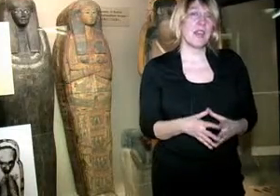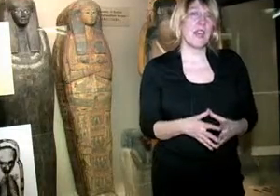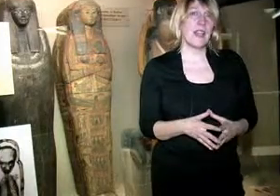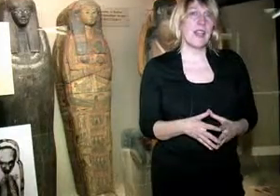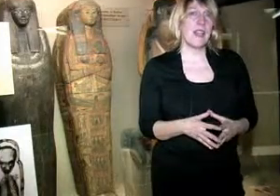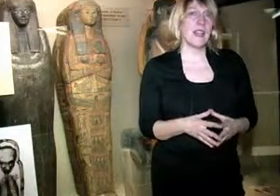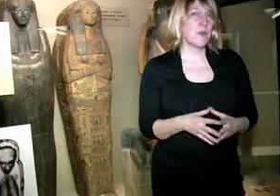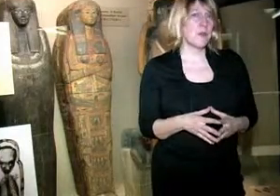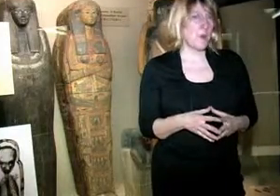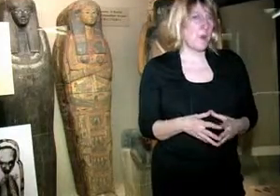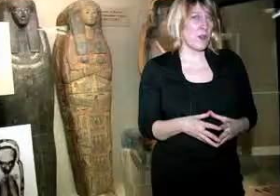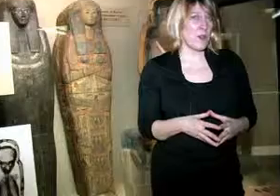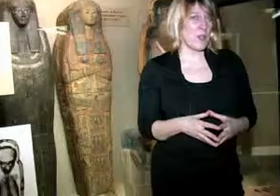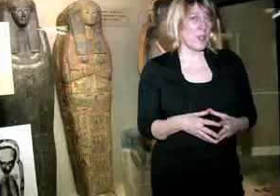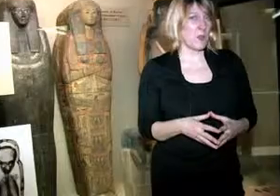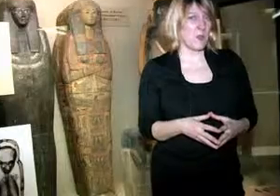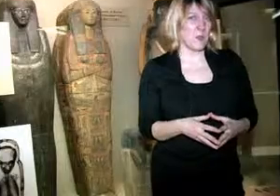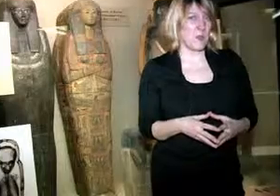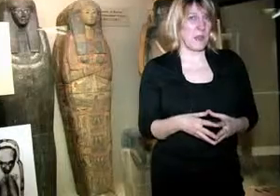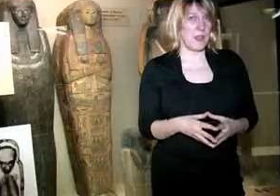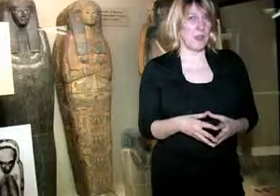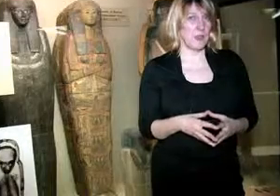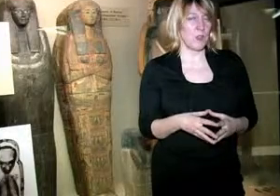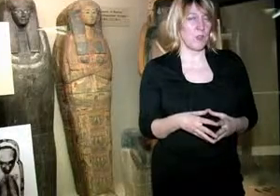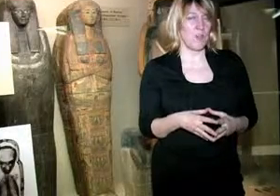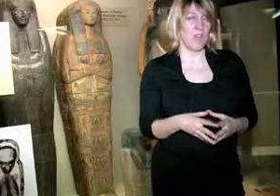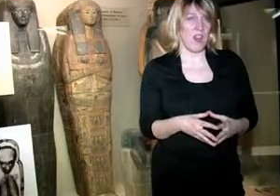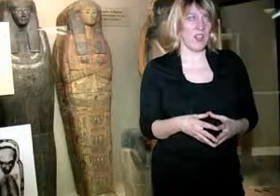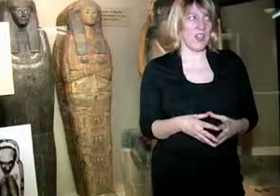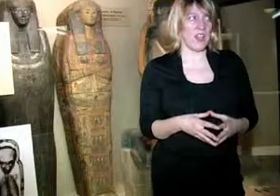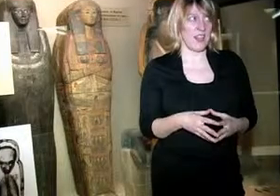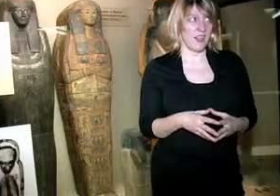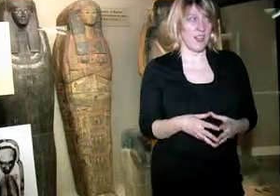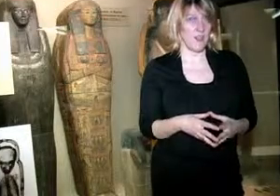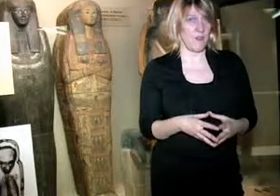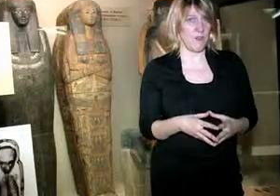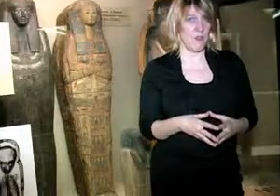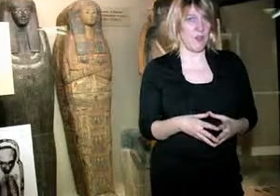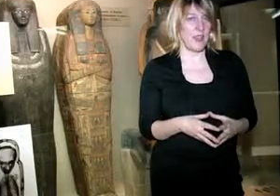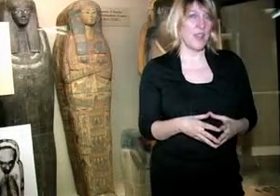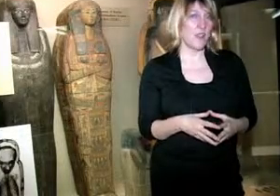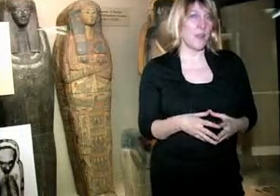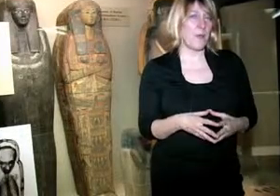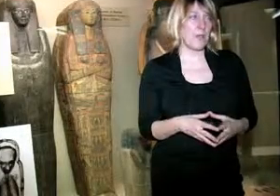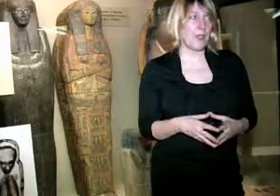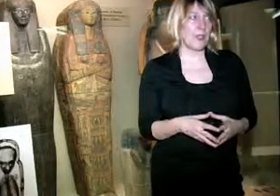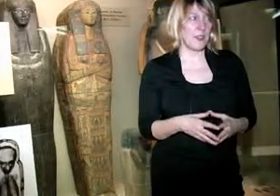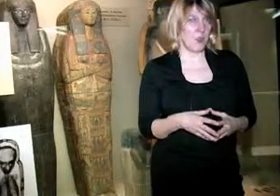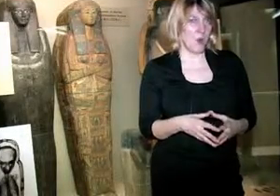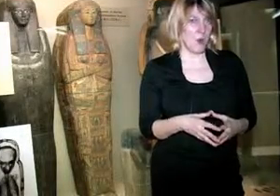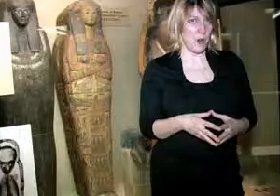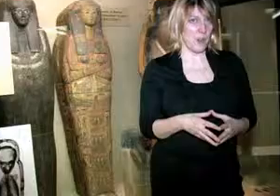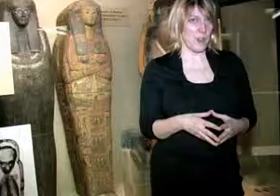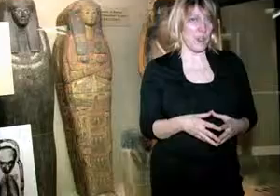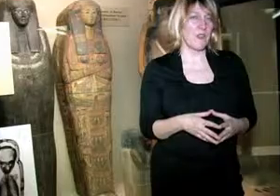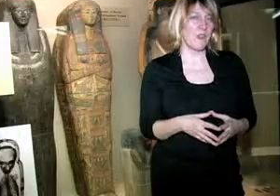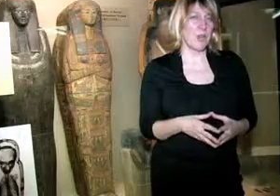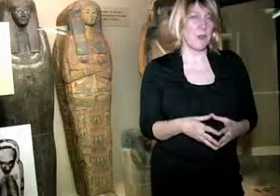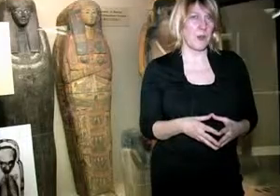that, it was important that the spirit be able to find and identify the body, the corpse of the dead